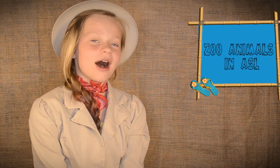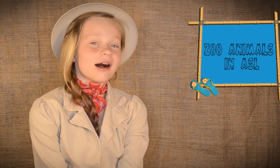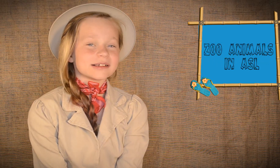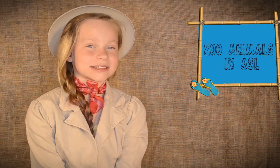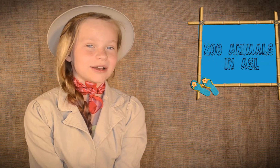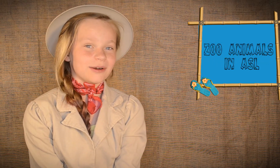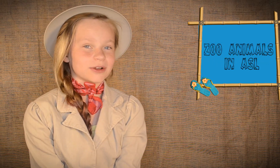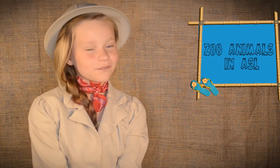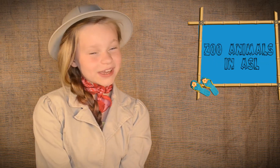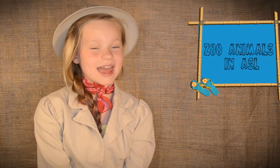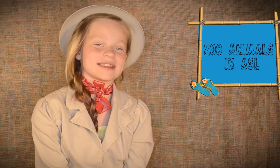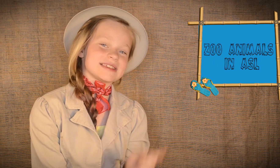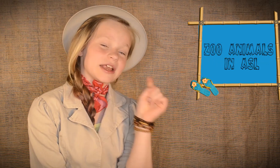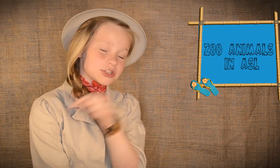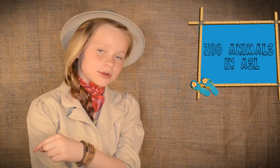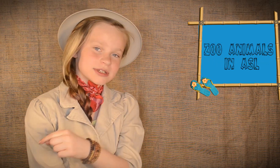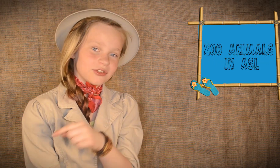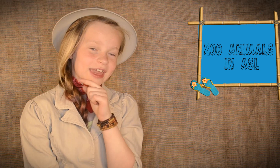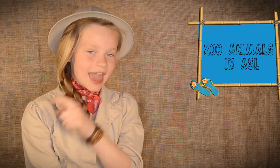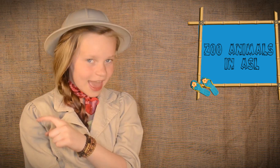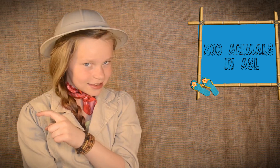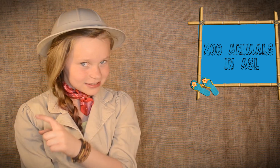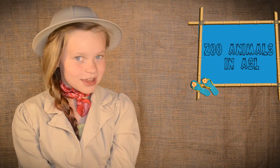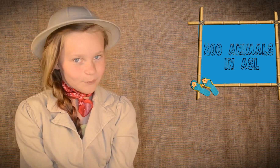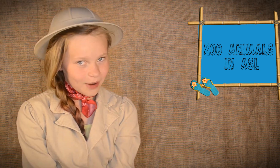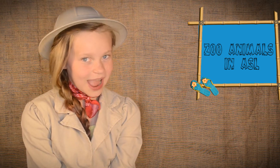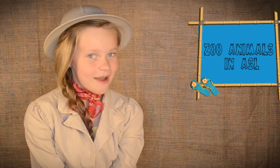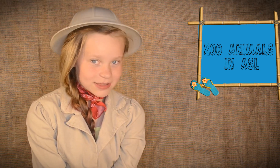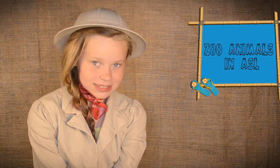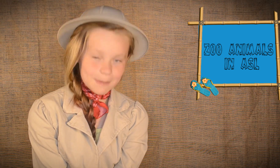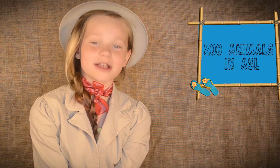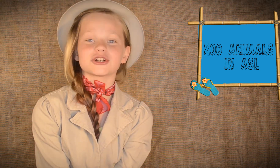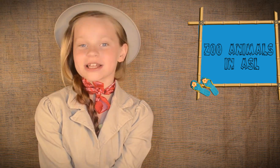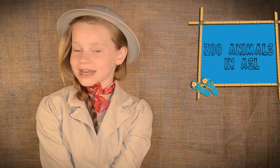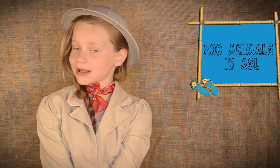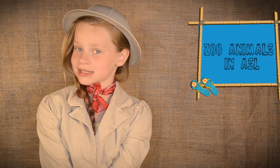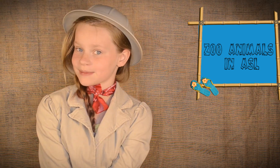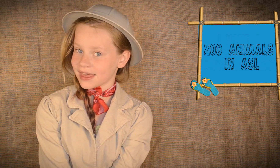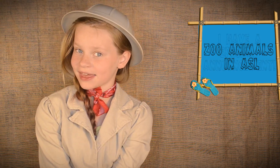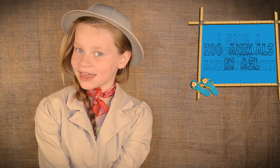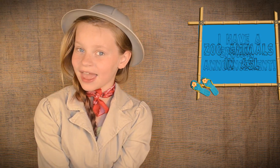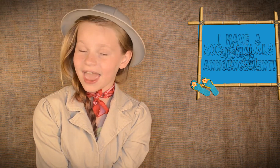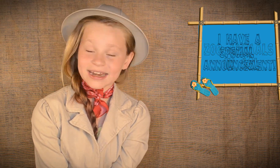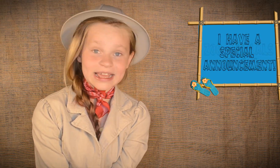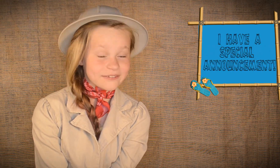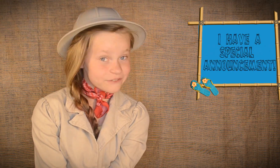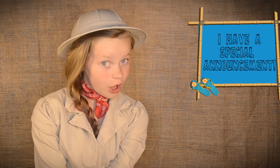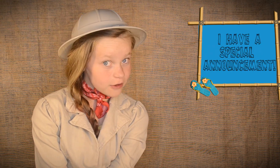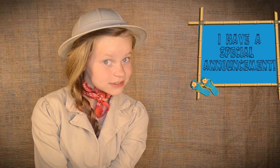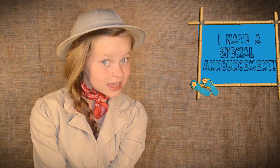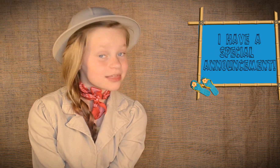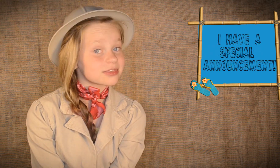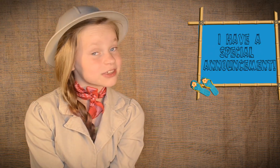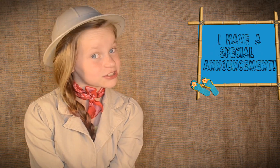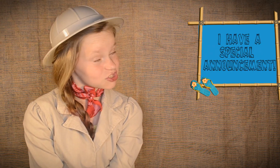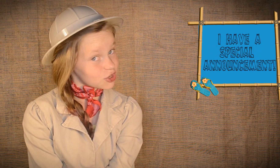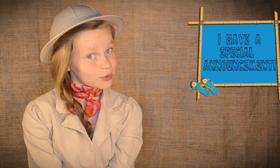Also, don't forget to stay tuned until the end, where I have a special announcement, and it involves the zoo.